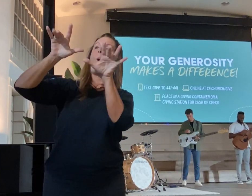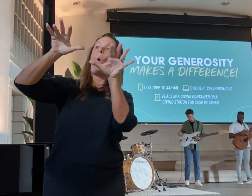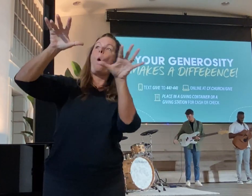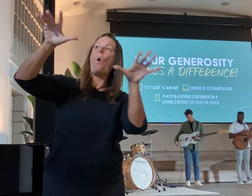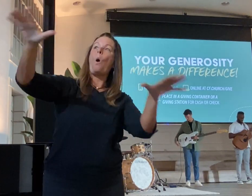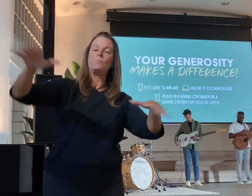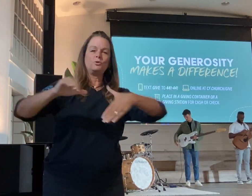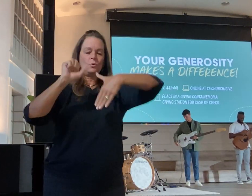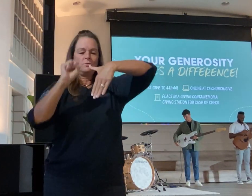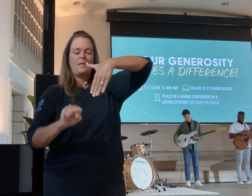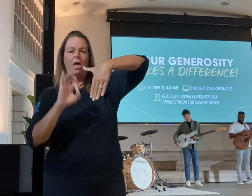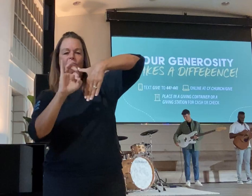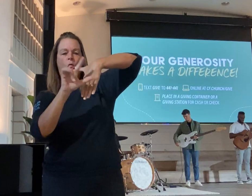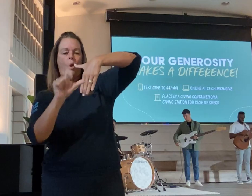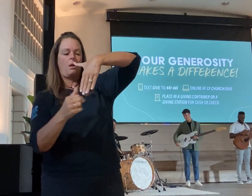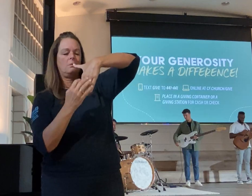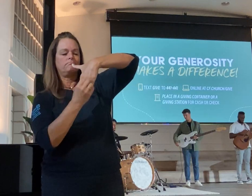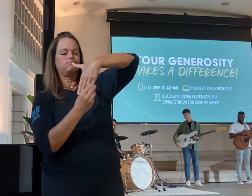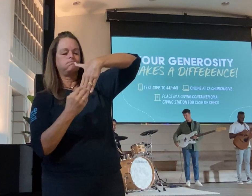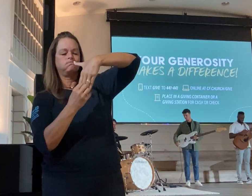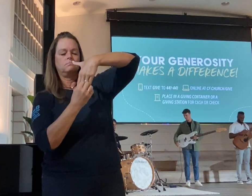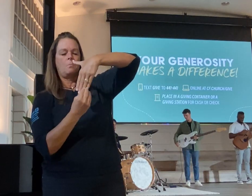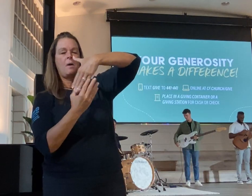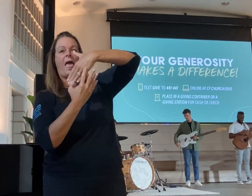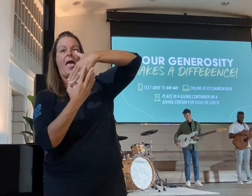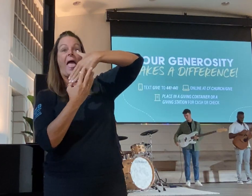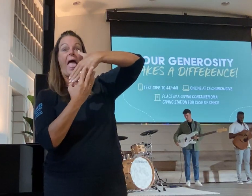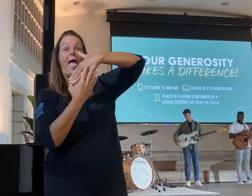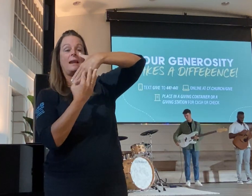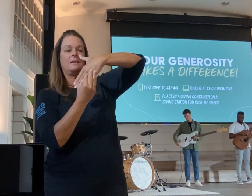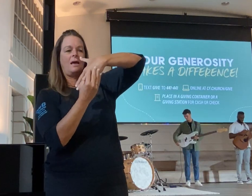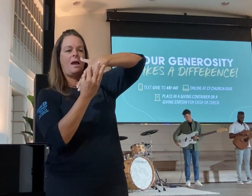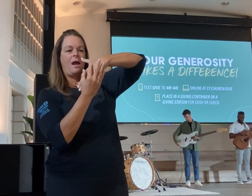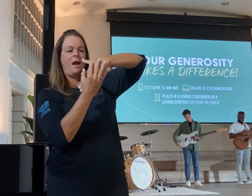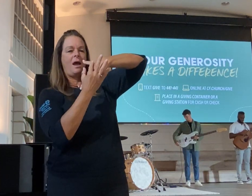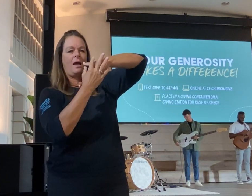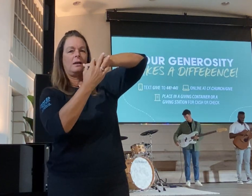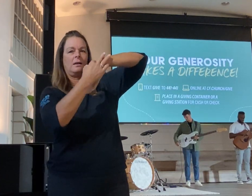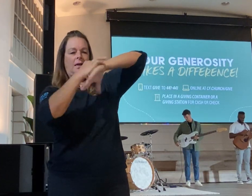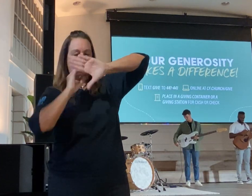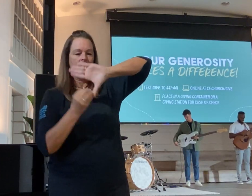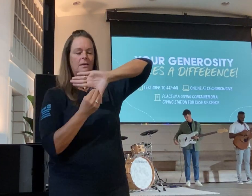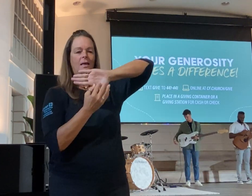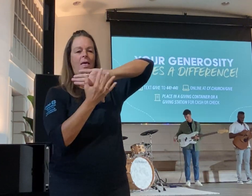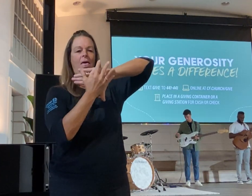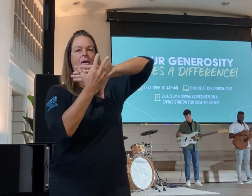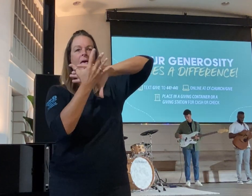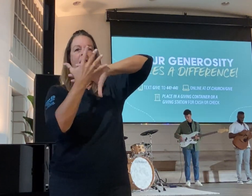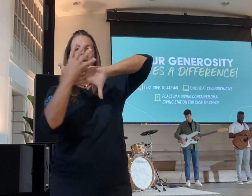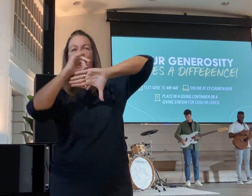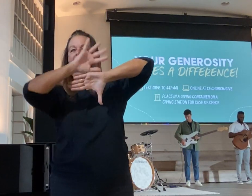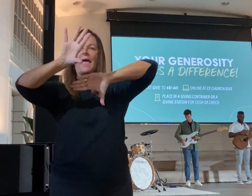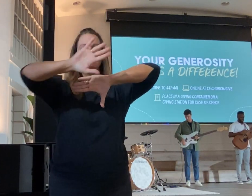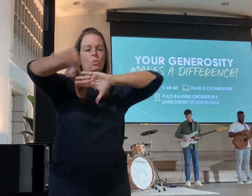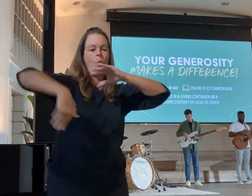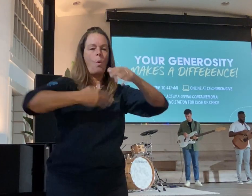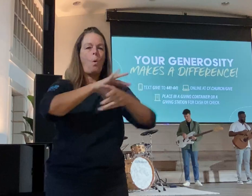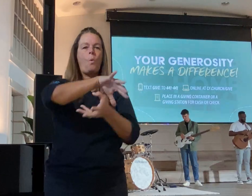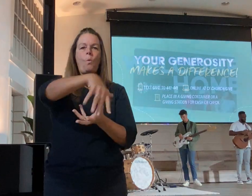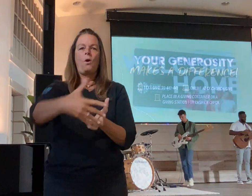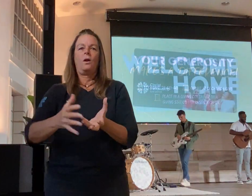Florida and beyond. God, we are grateful and expectant for what you're going to do with the gifts this morning. And we ask you to bless it in Jesus'